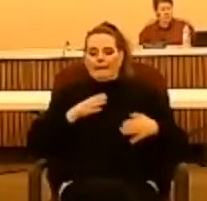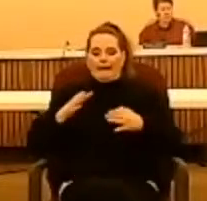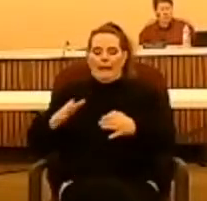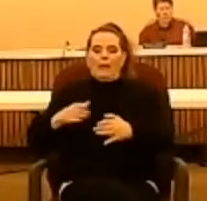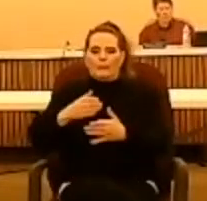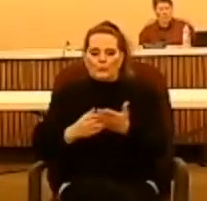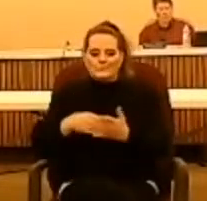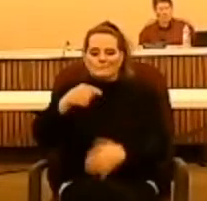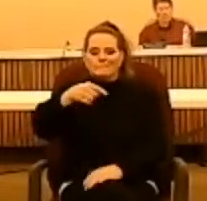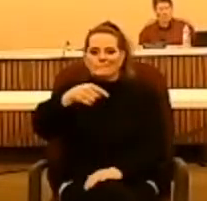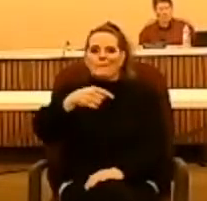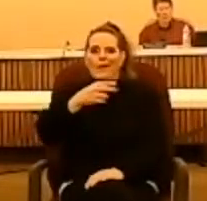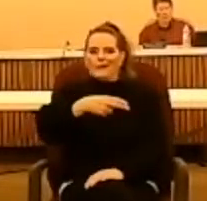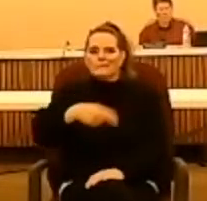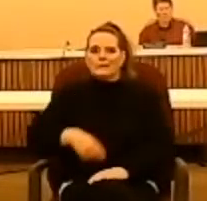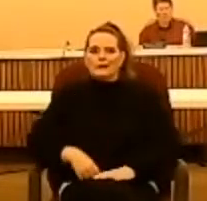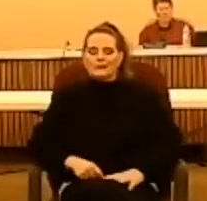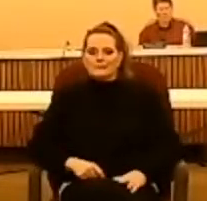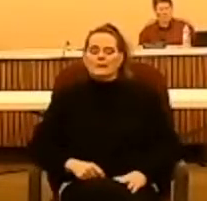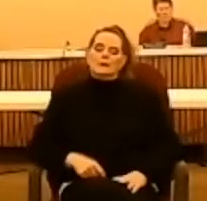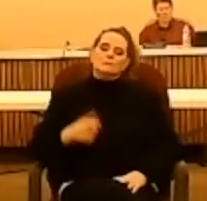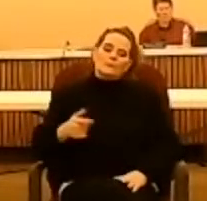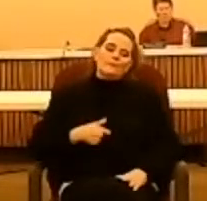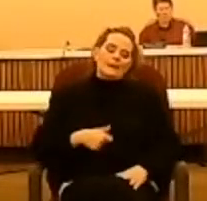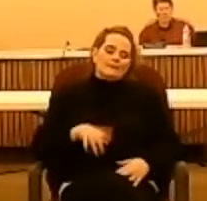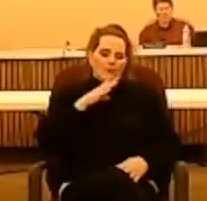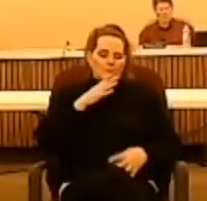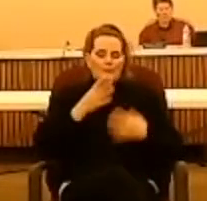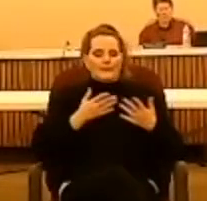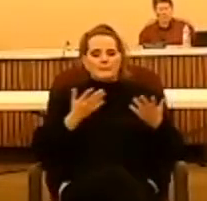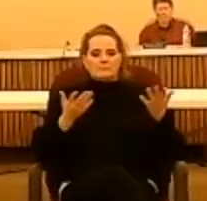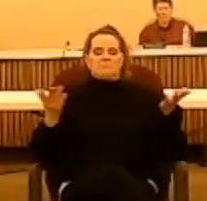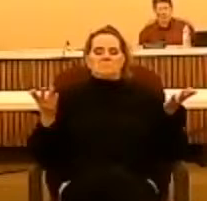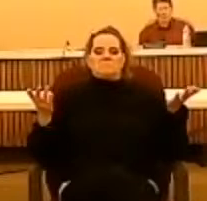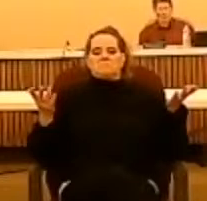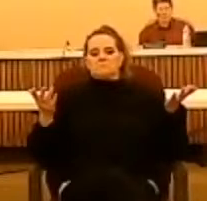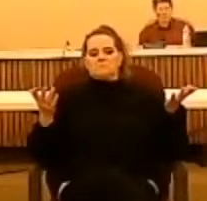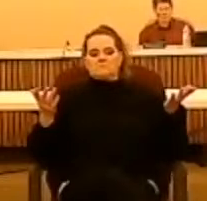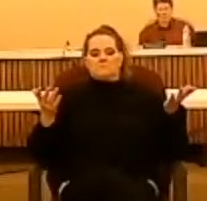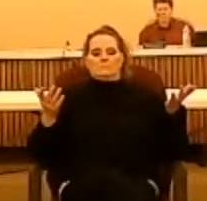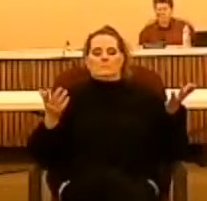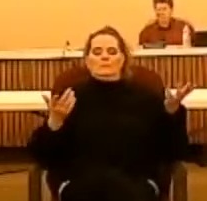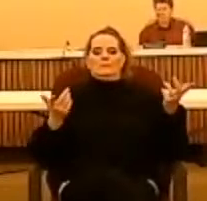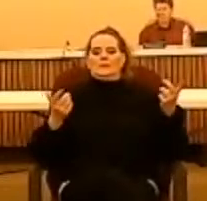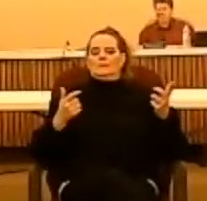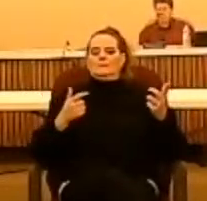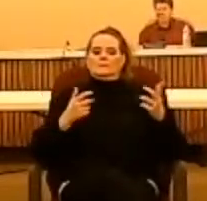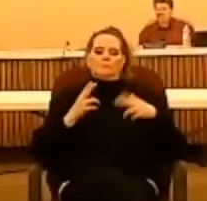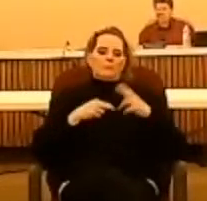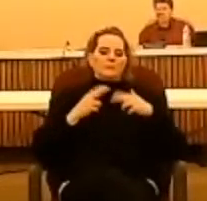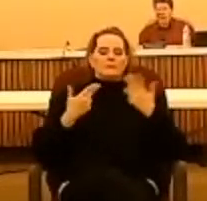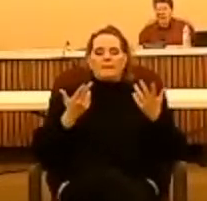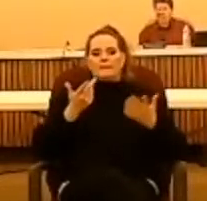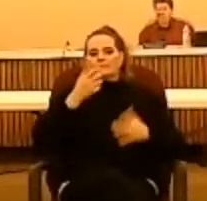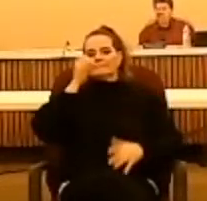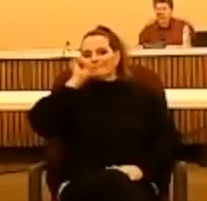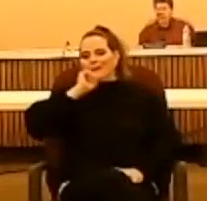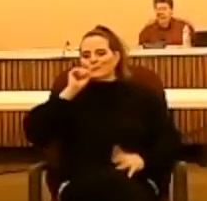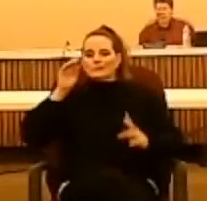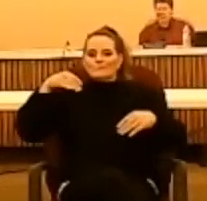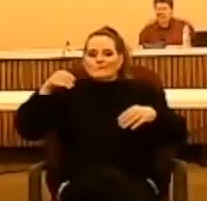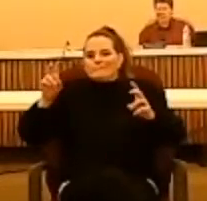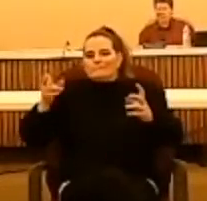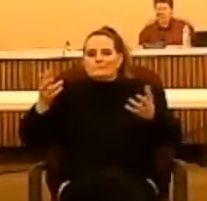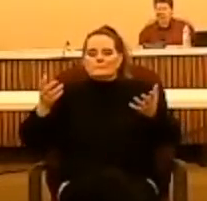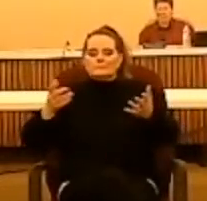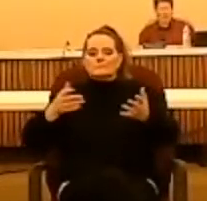So they've talked about potentially putting in like an ice cream shop right